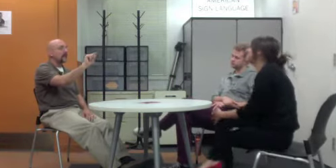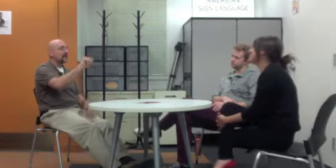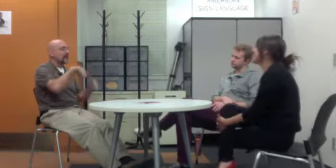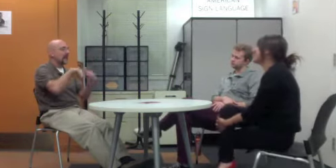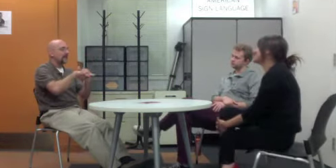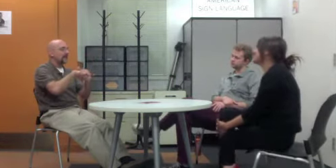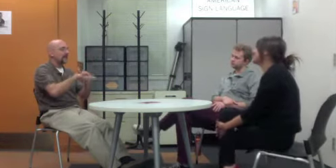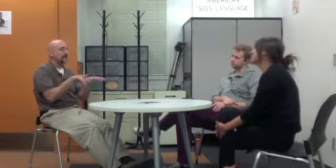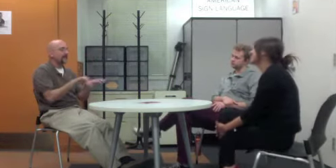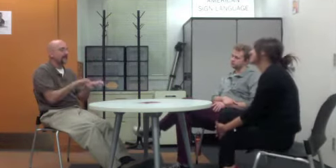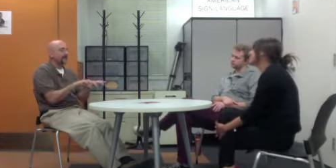data entry.